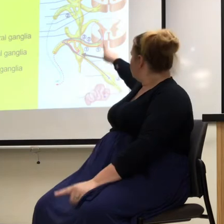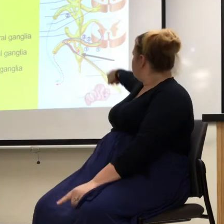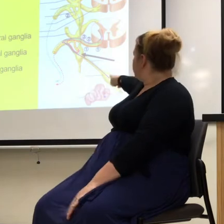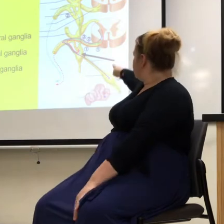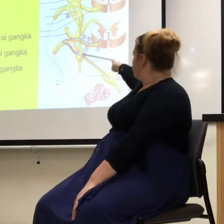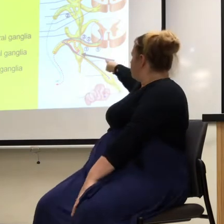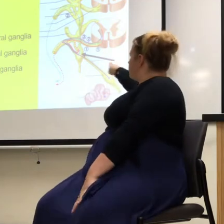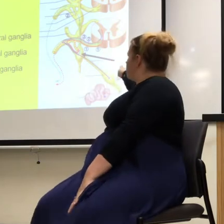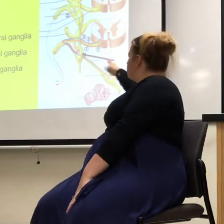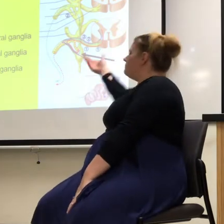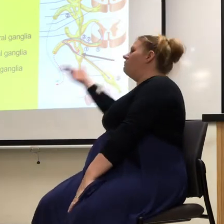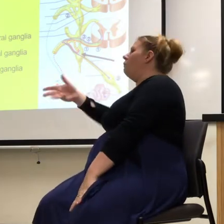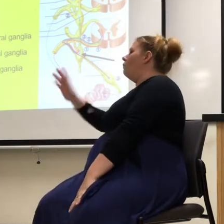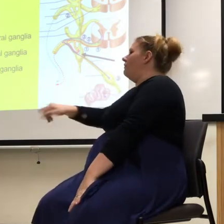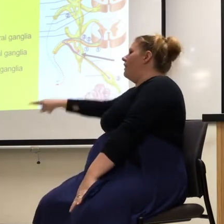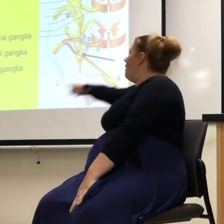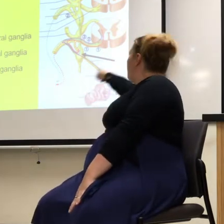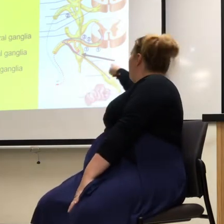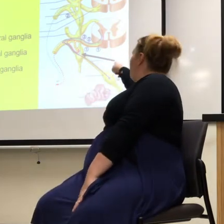Half sheet.